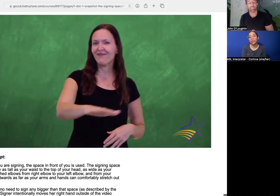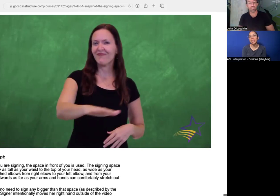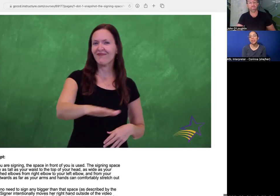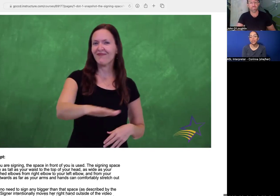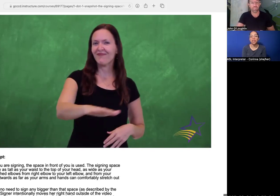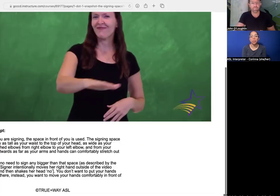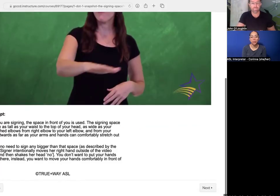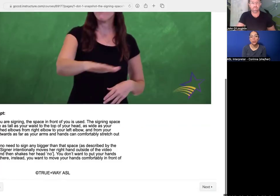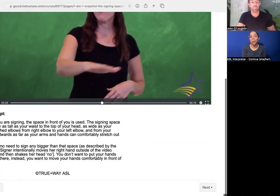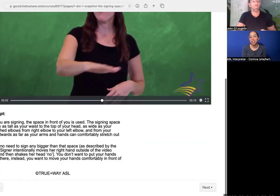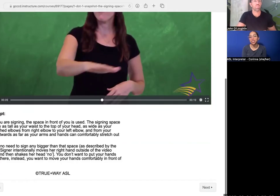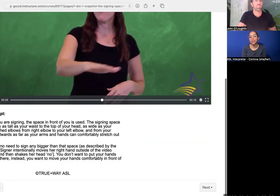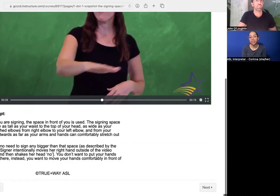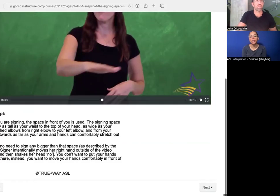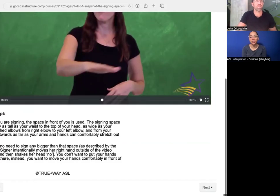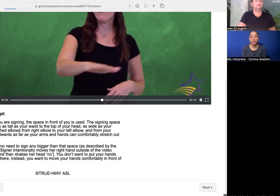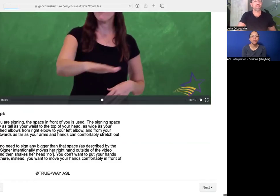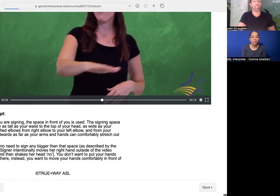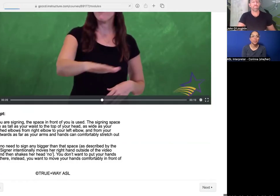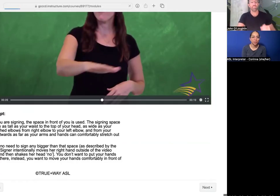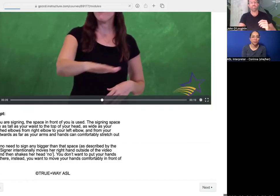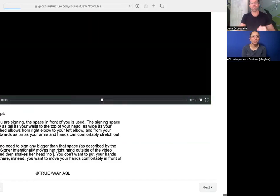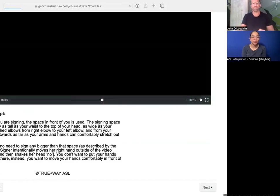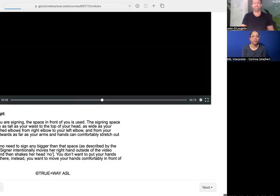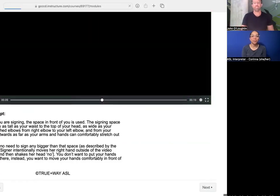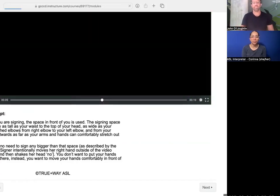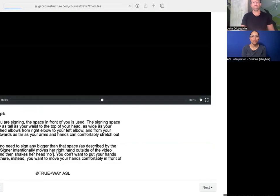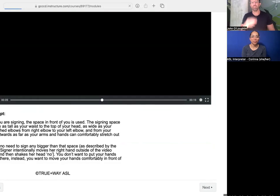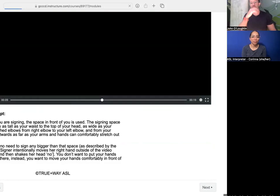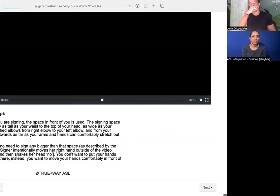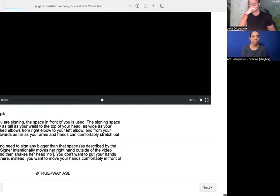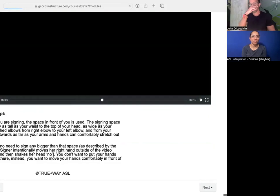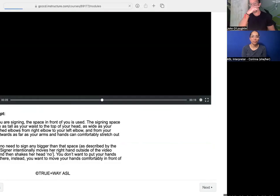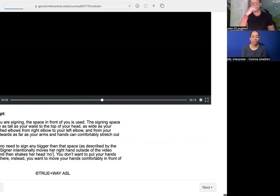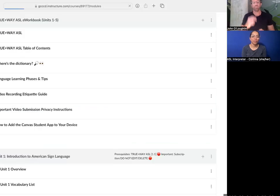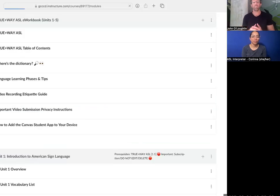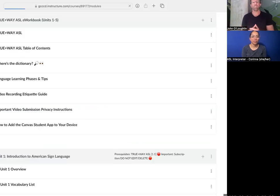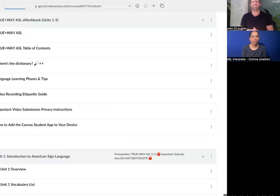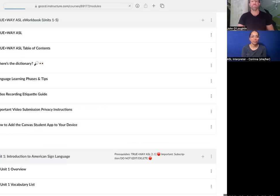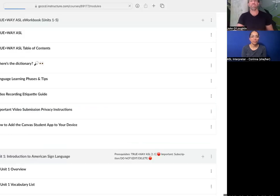appropriate or friendly for deaf people who are watching your videos.